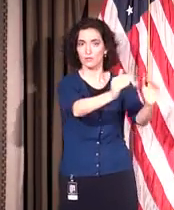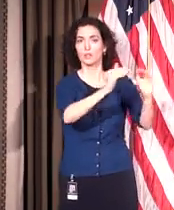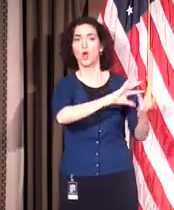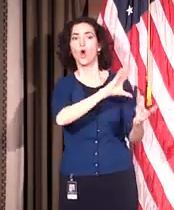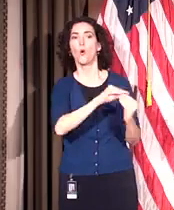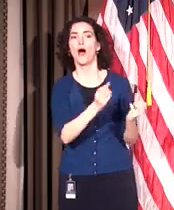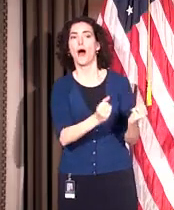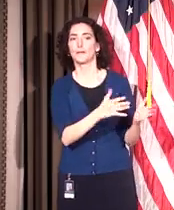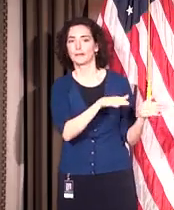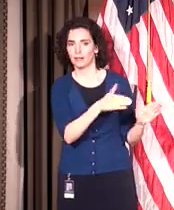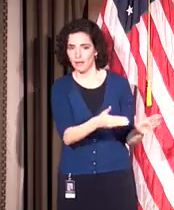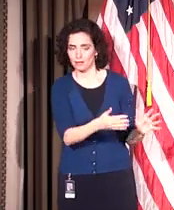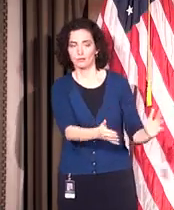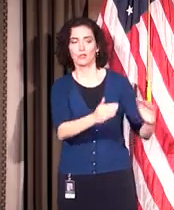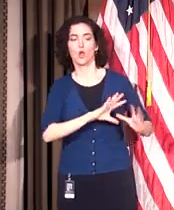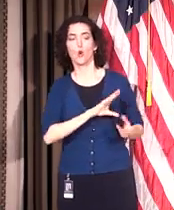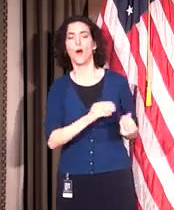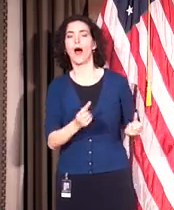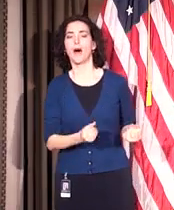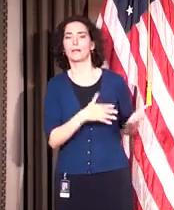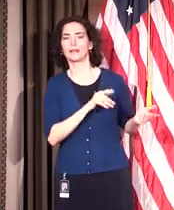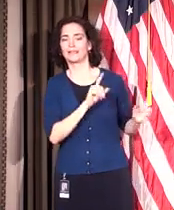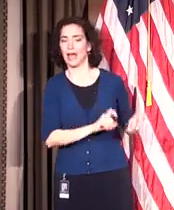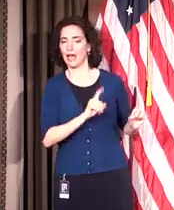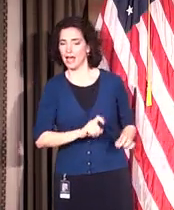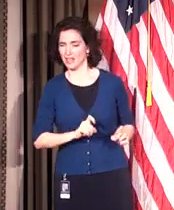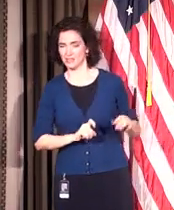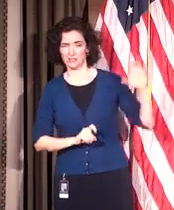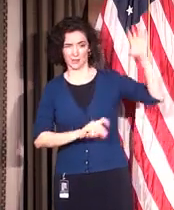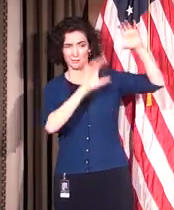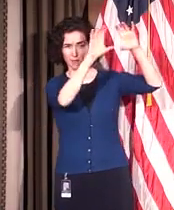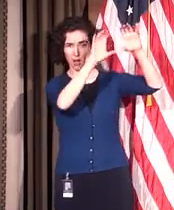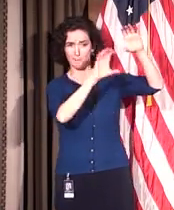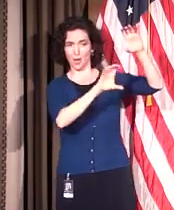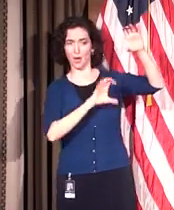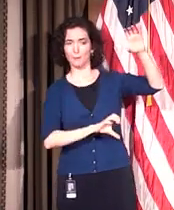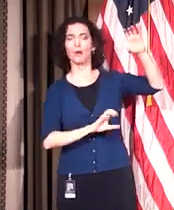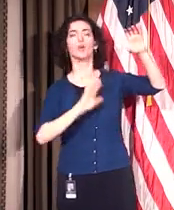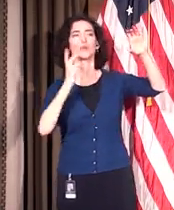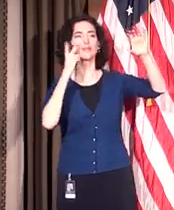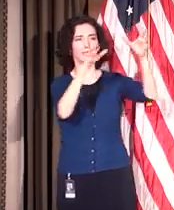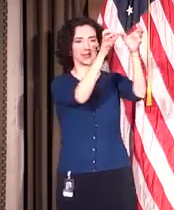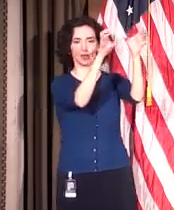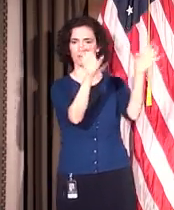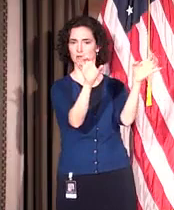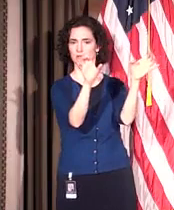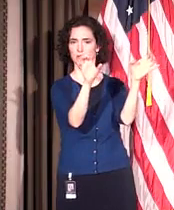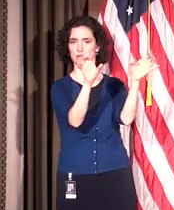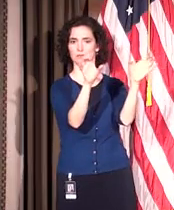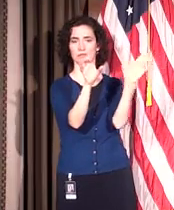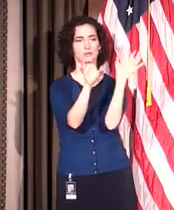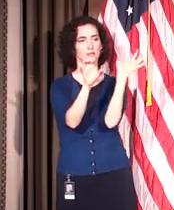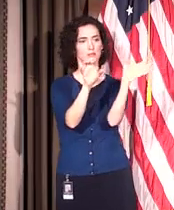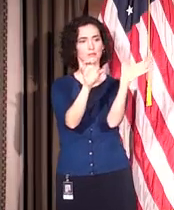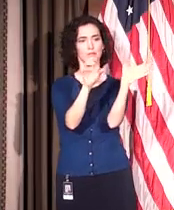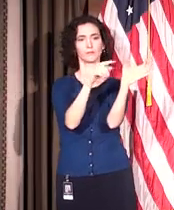and total tests run, you'll see those numbers broken out, subdivided